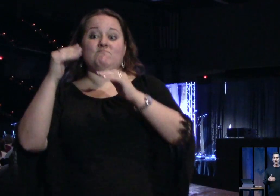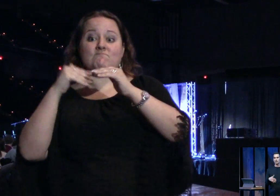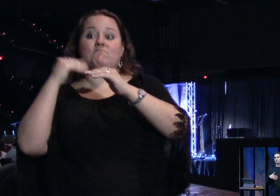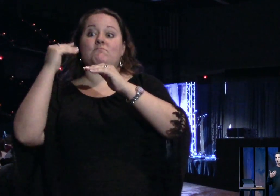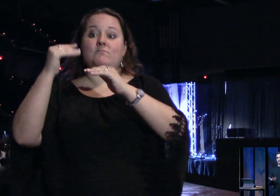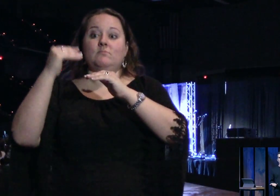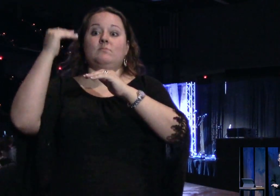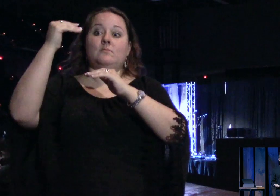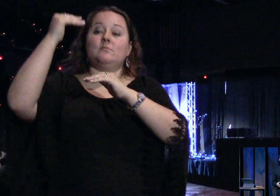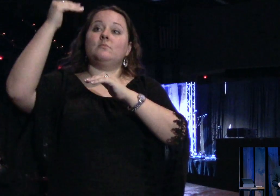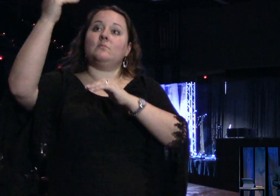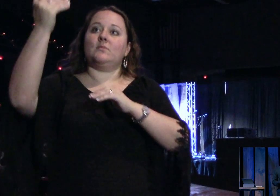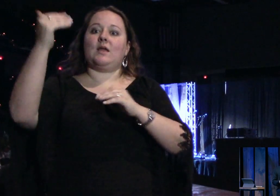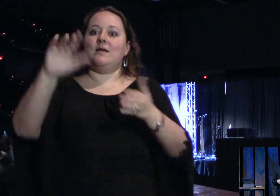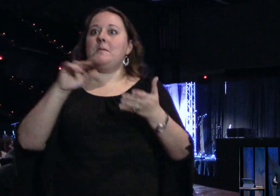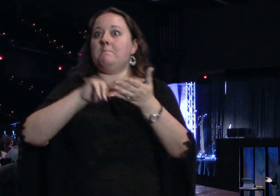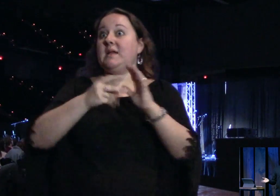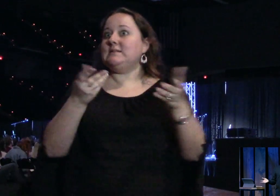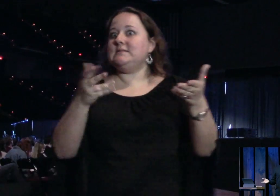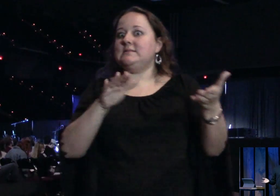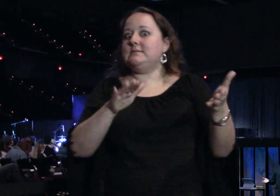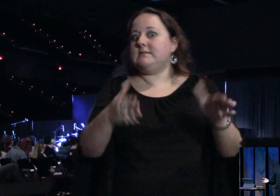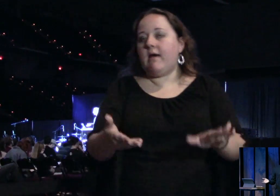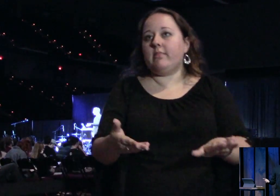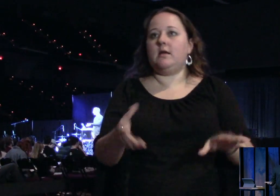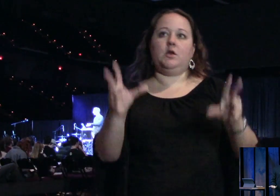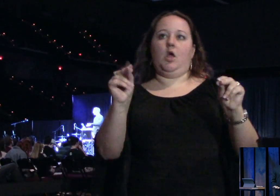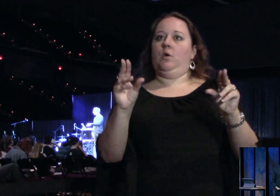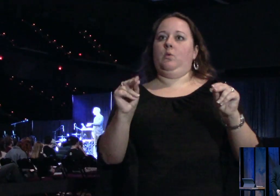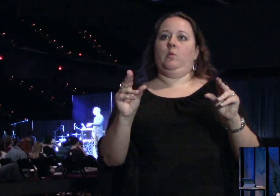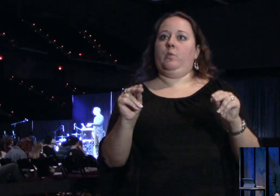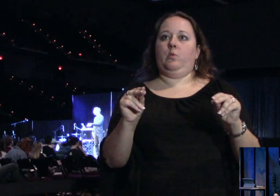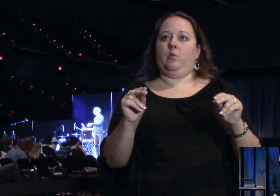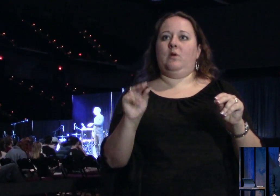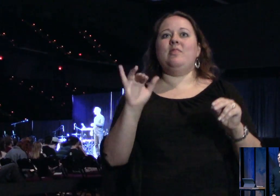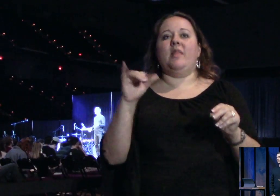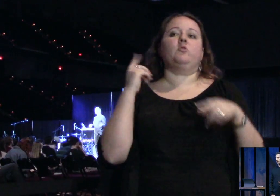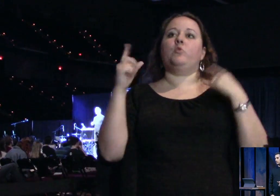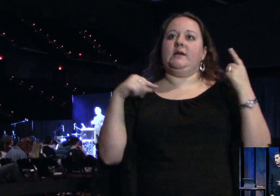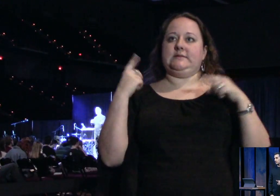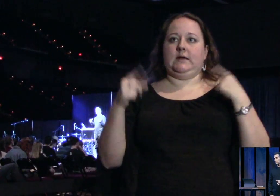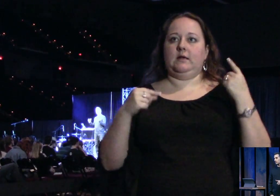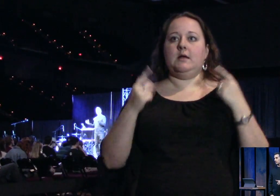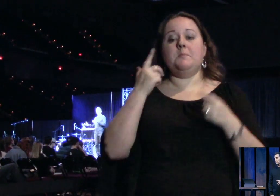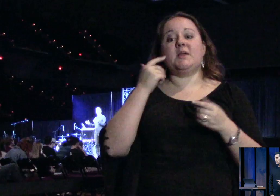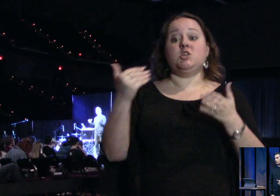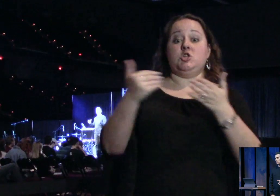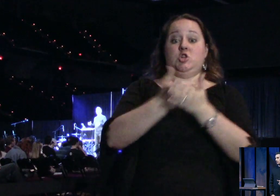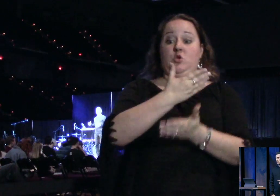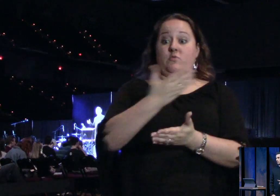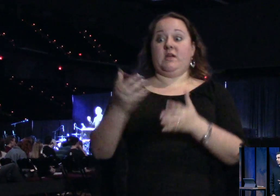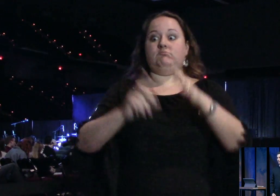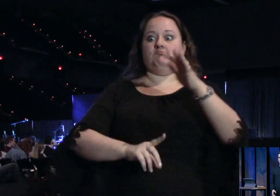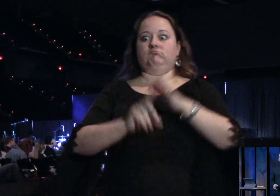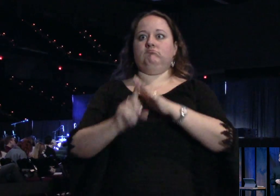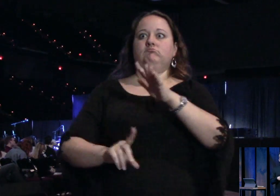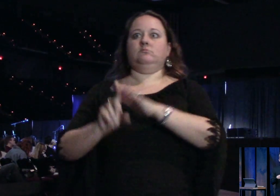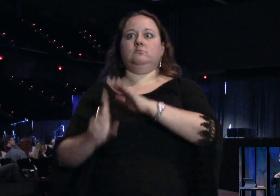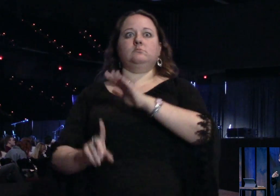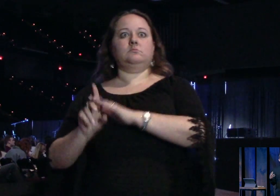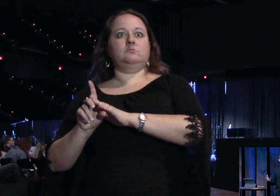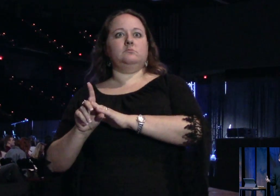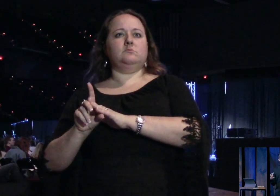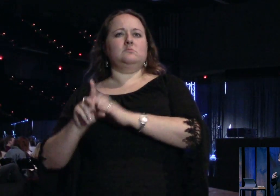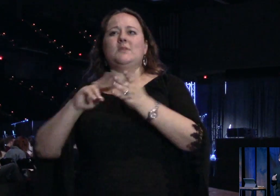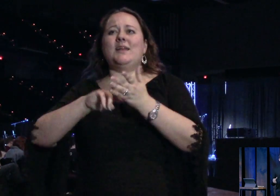innovation and advancement are dead? No, that would be ridiculous. Because new